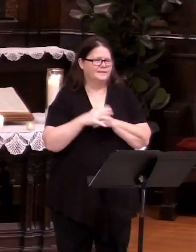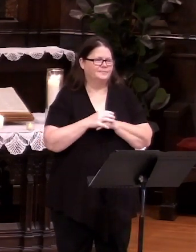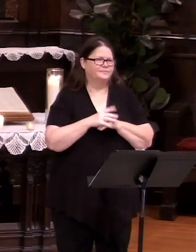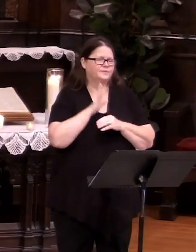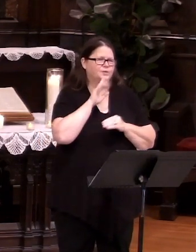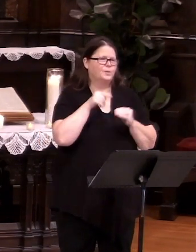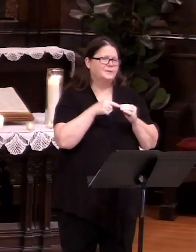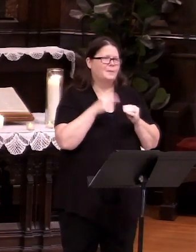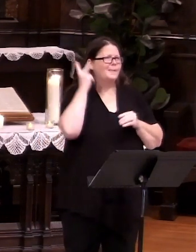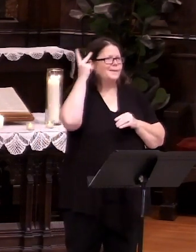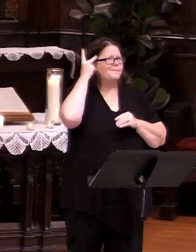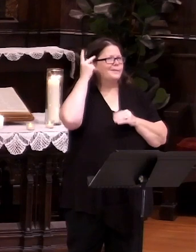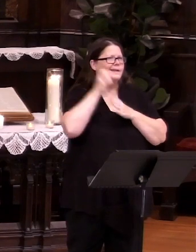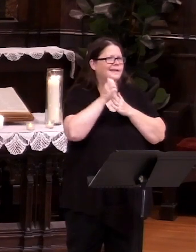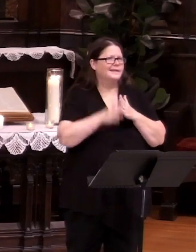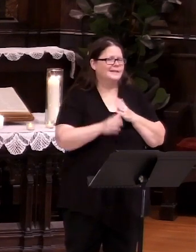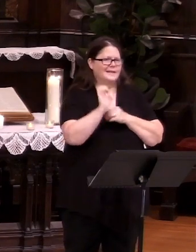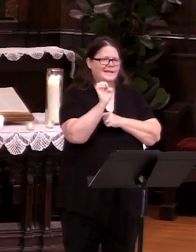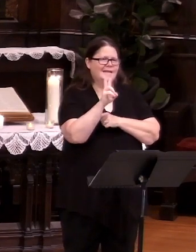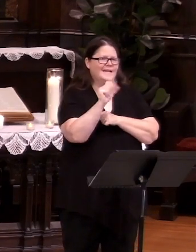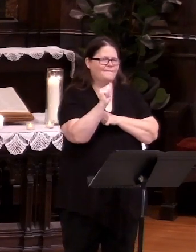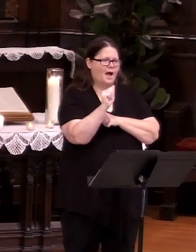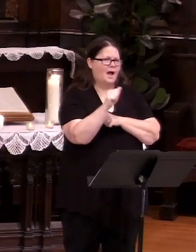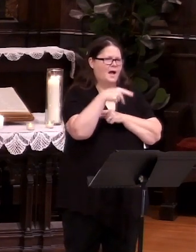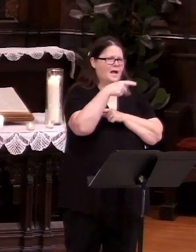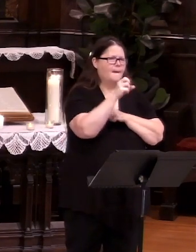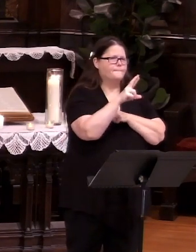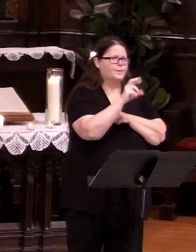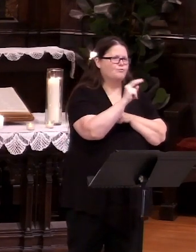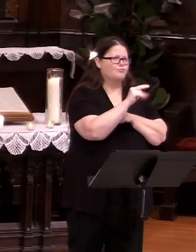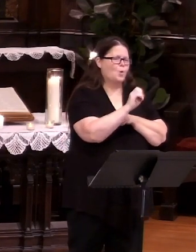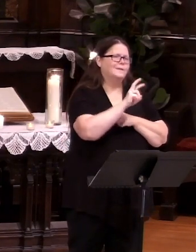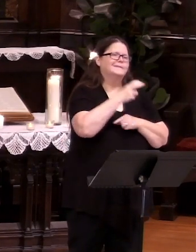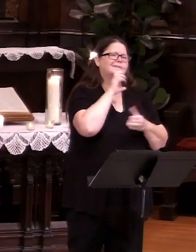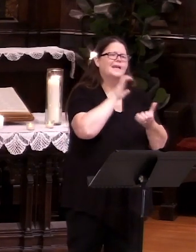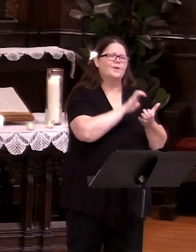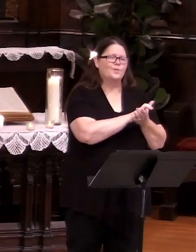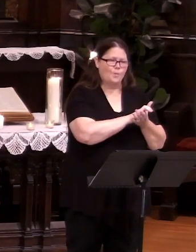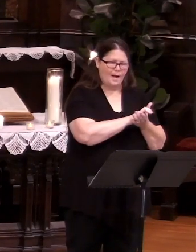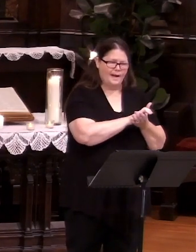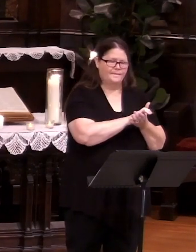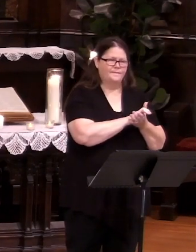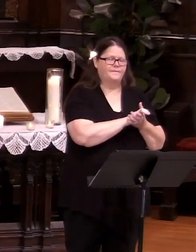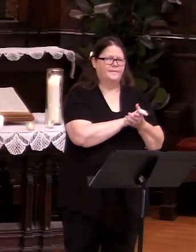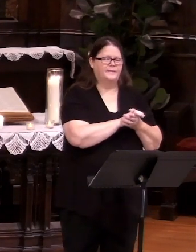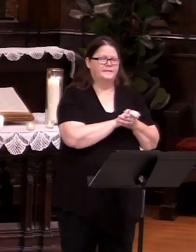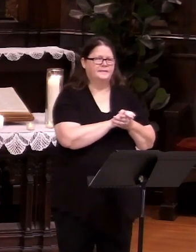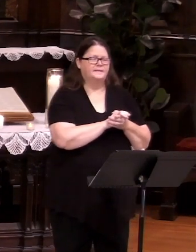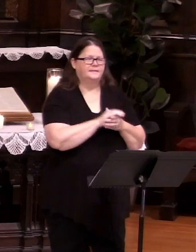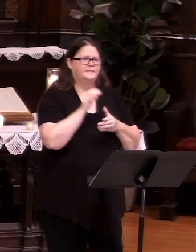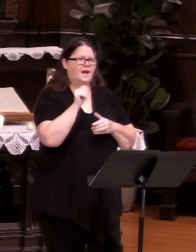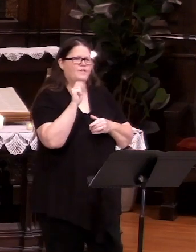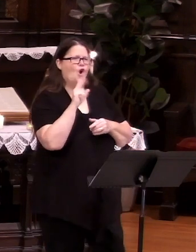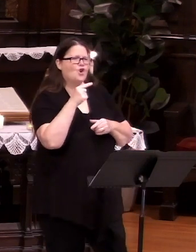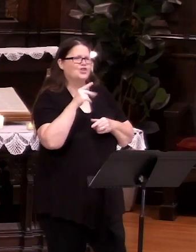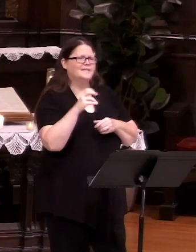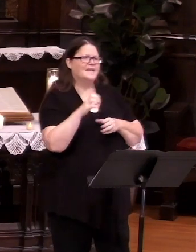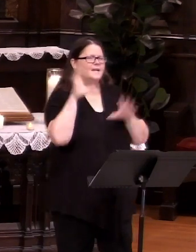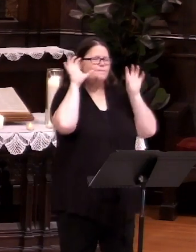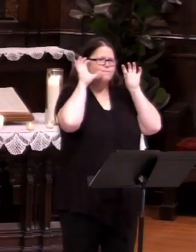Argentine political leader Eva Perón, the second wife of Argentine President Juan